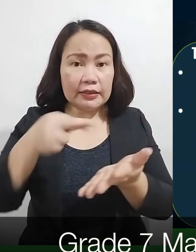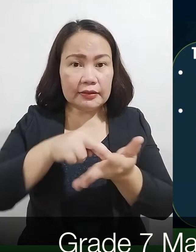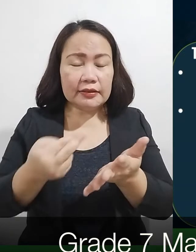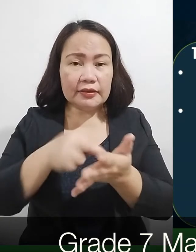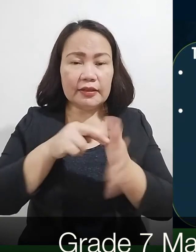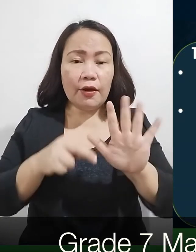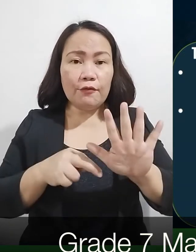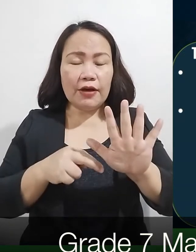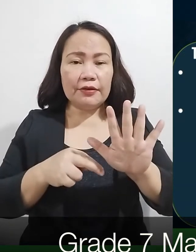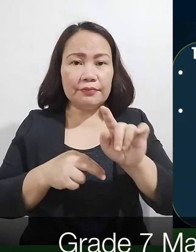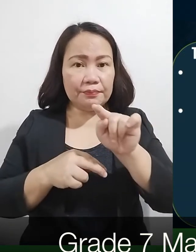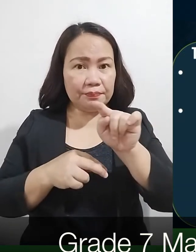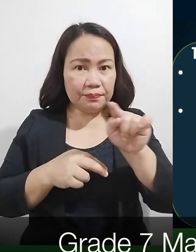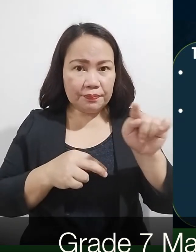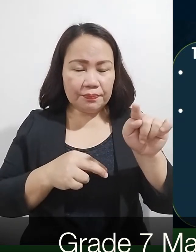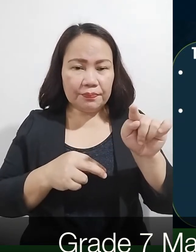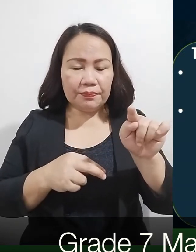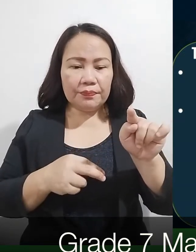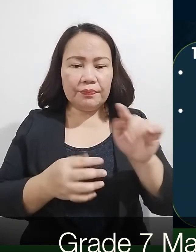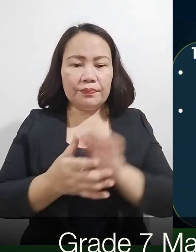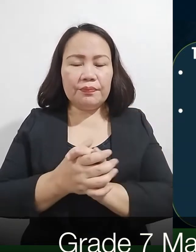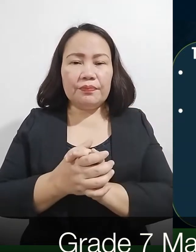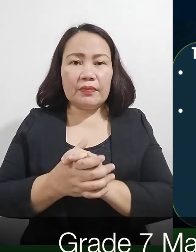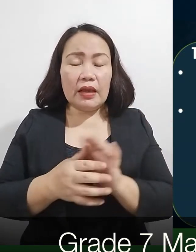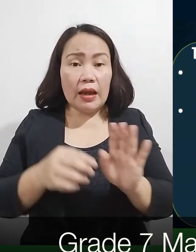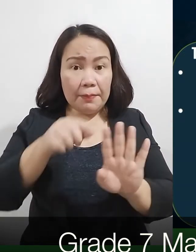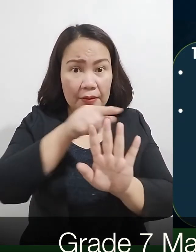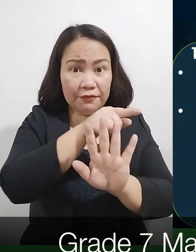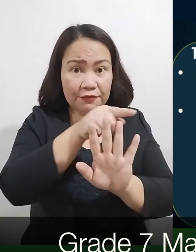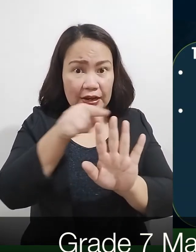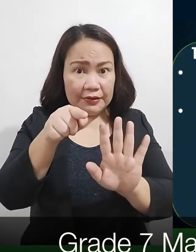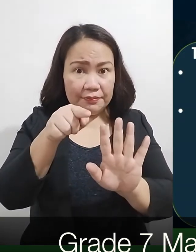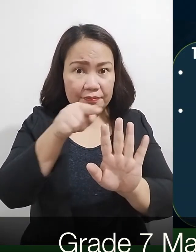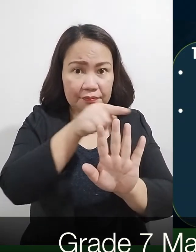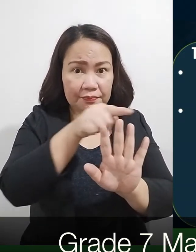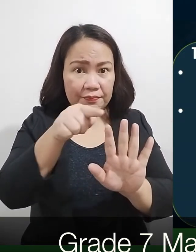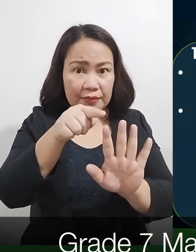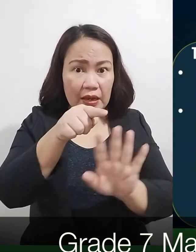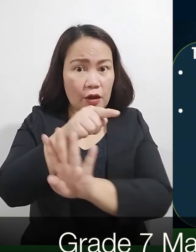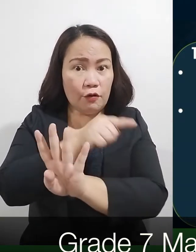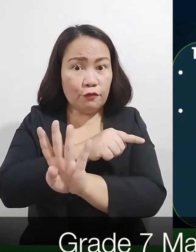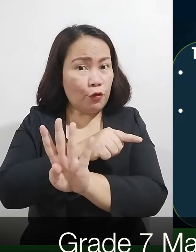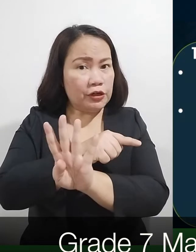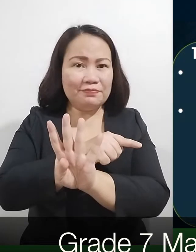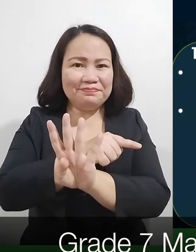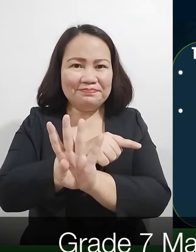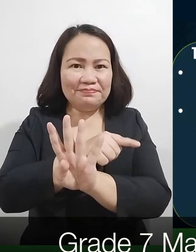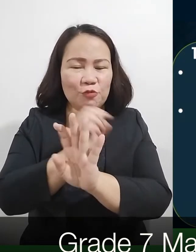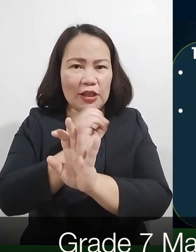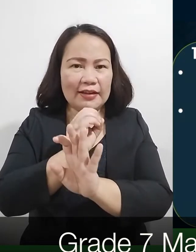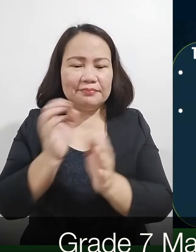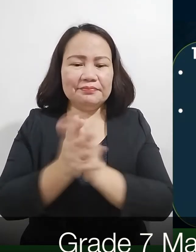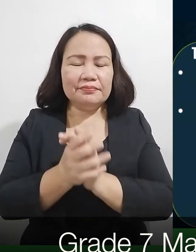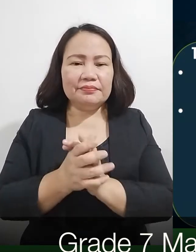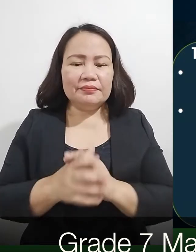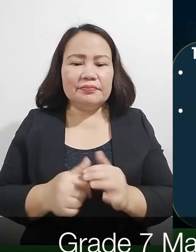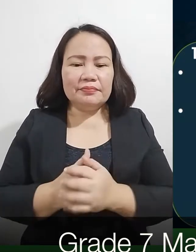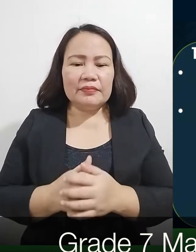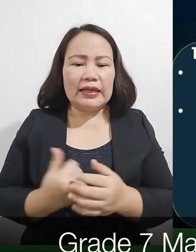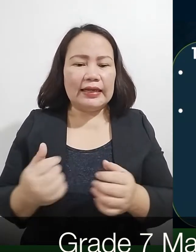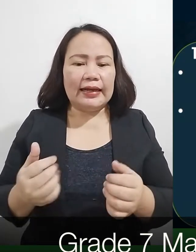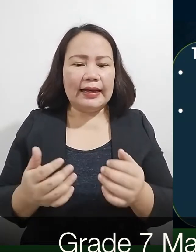na digit is 5. So, therefore, we're gonna place the bar above 5 only.